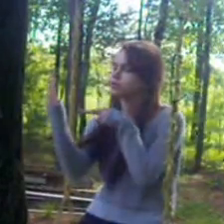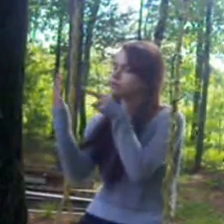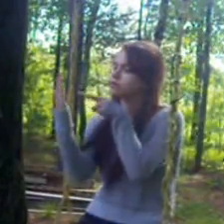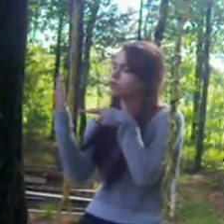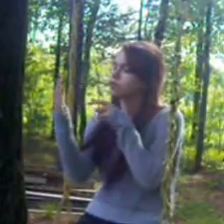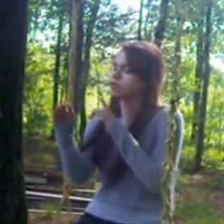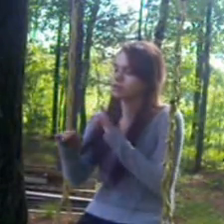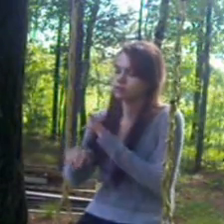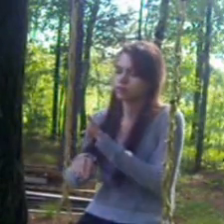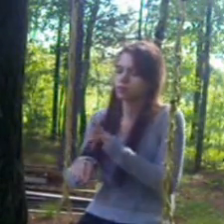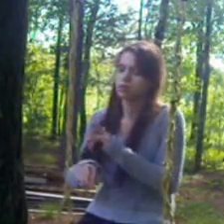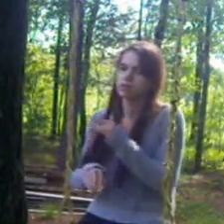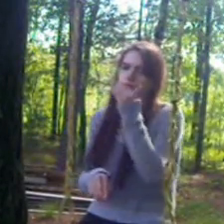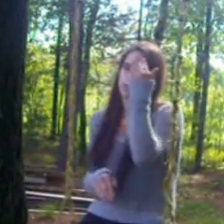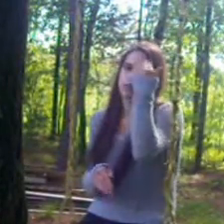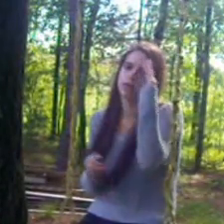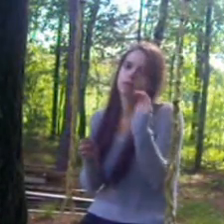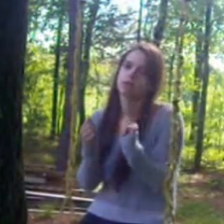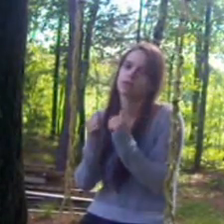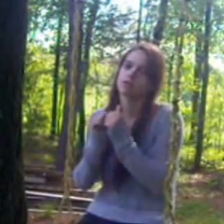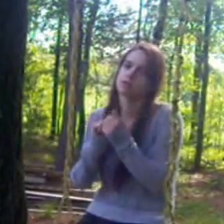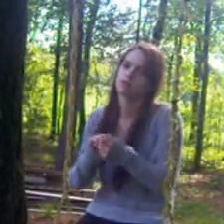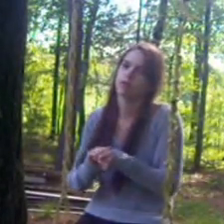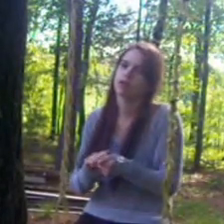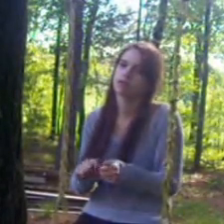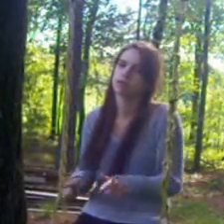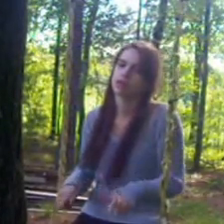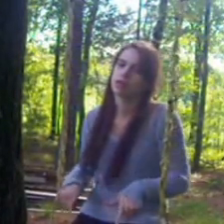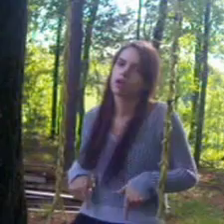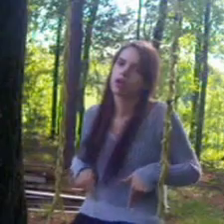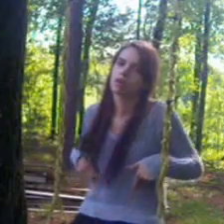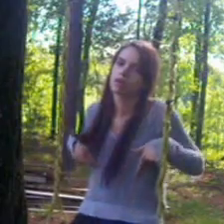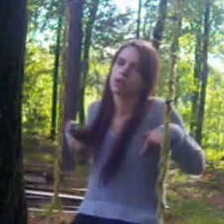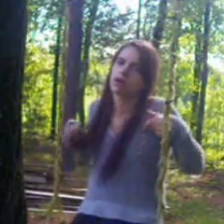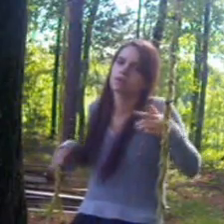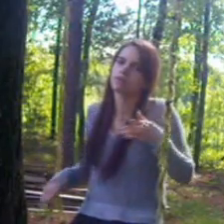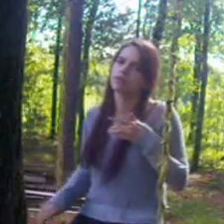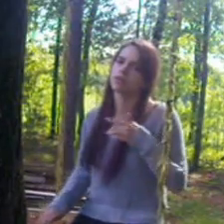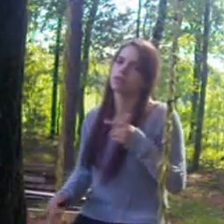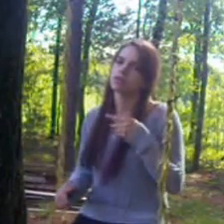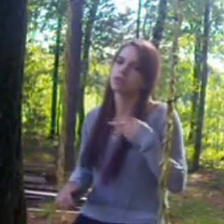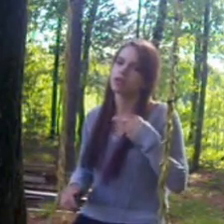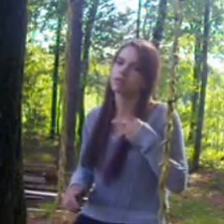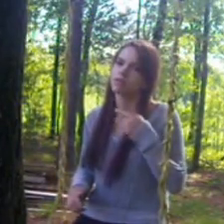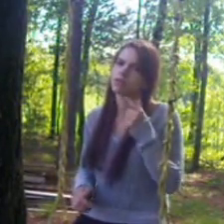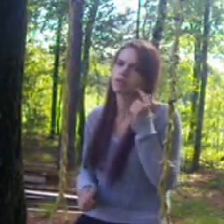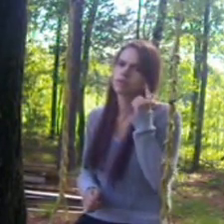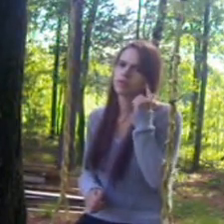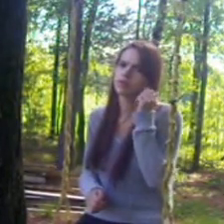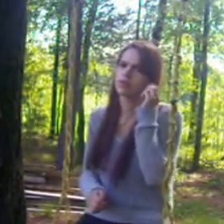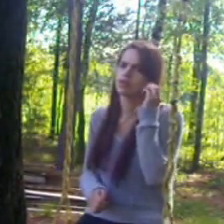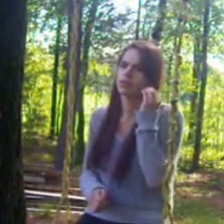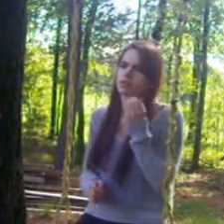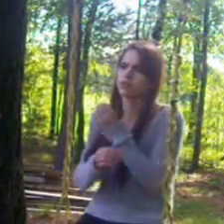I'm looking at you through the Glass don't know how much time is God It Feels Like